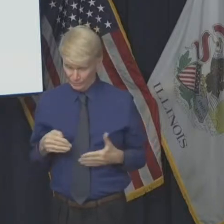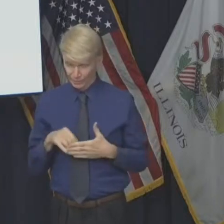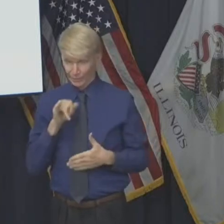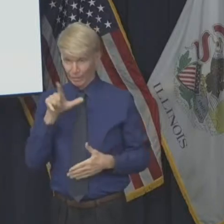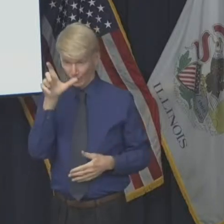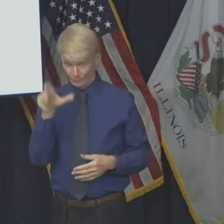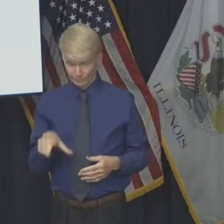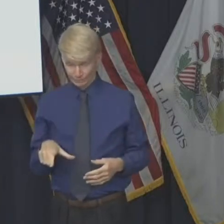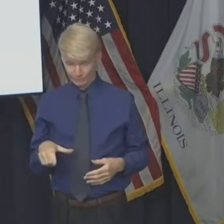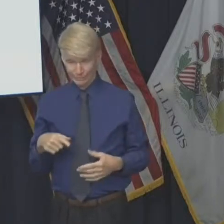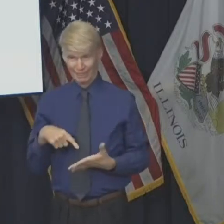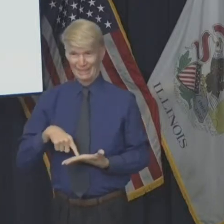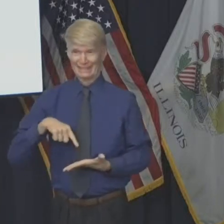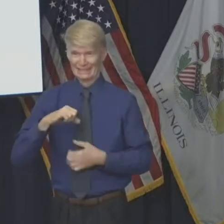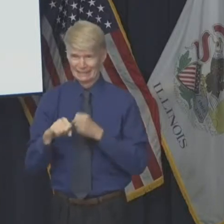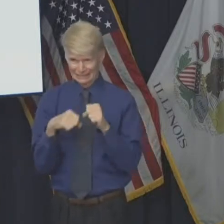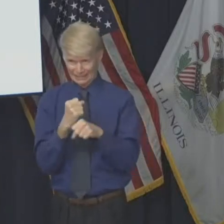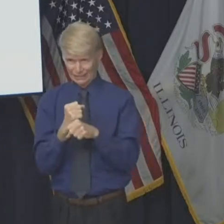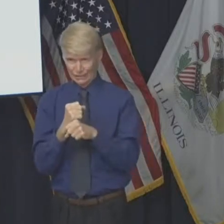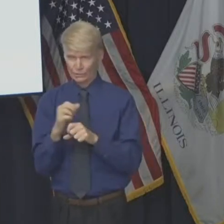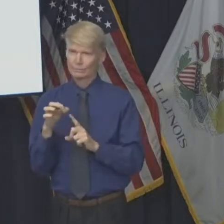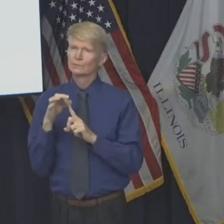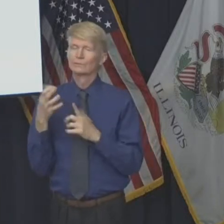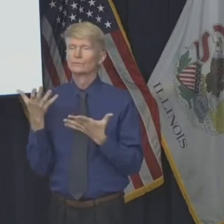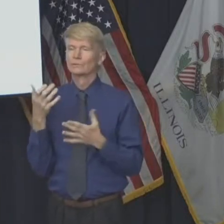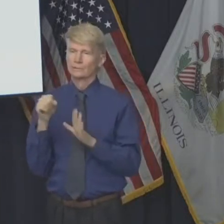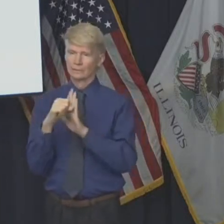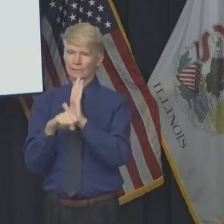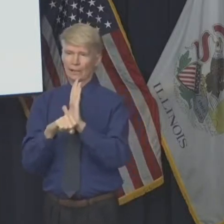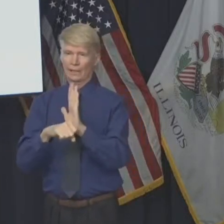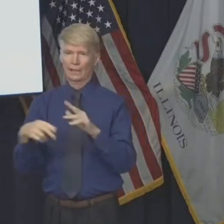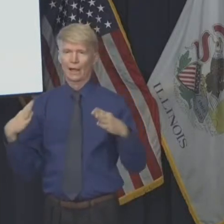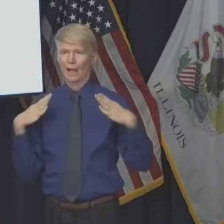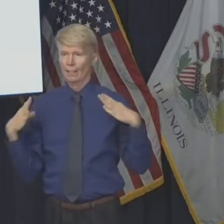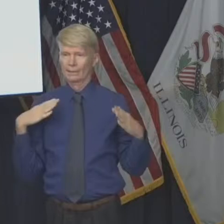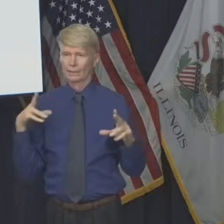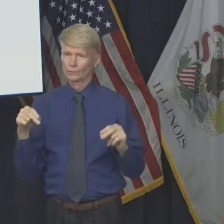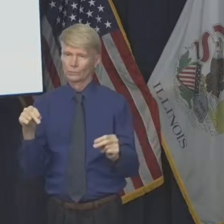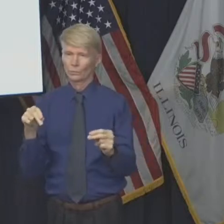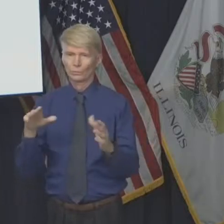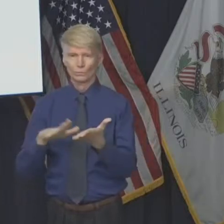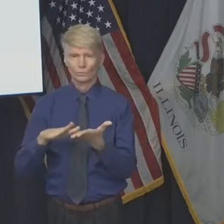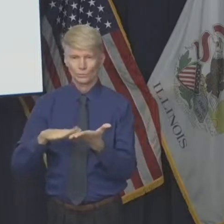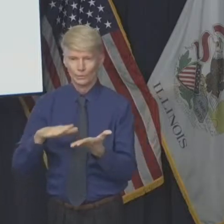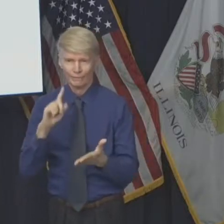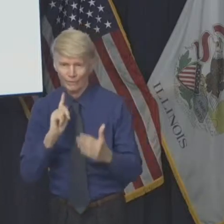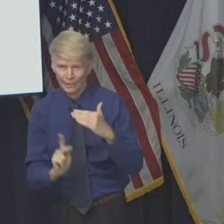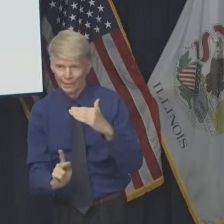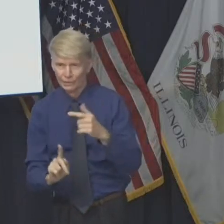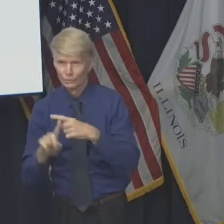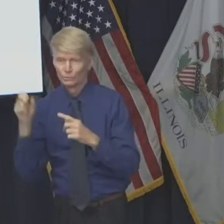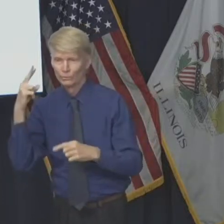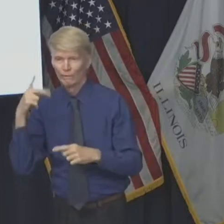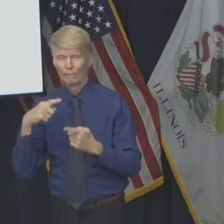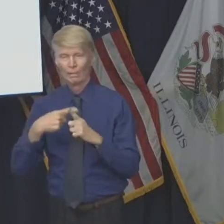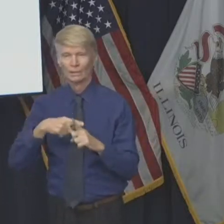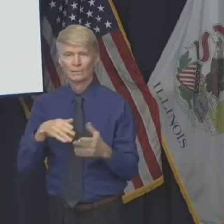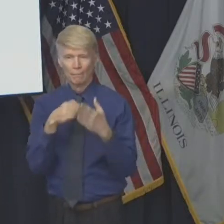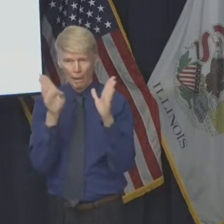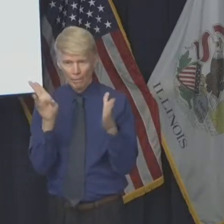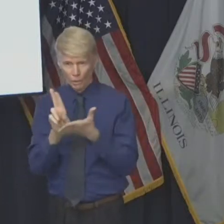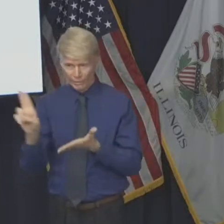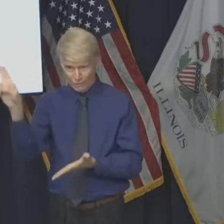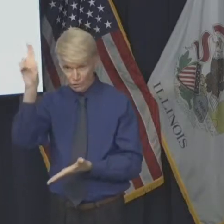year's Election Day a state holiday for K through 12 schools and for public universities.